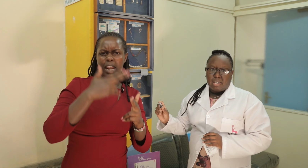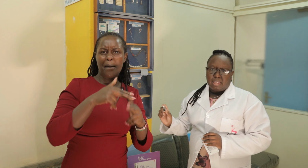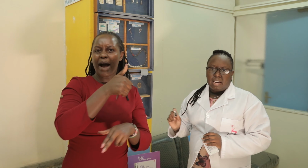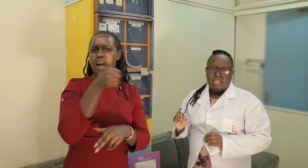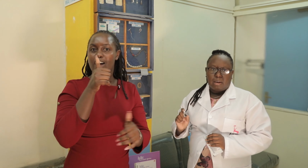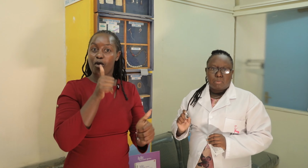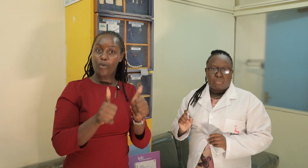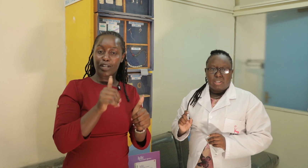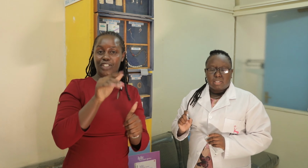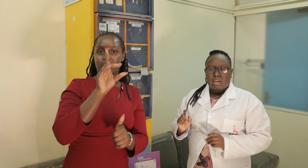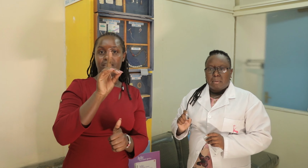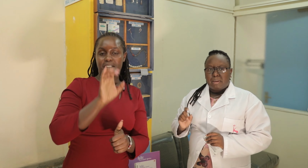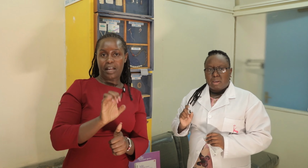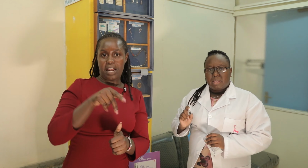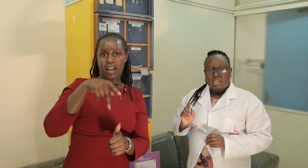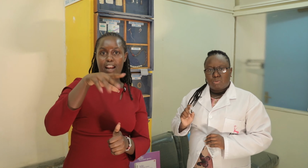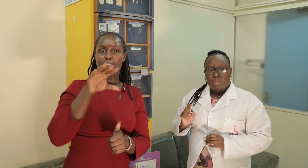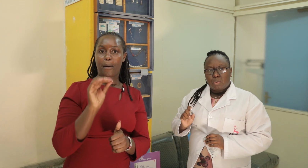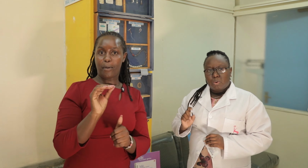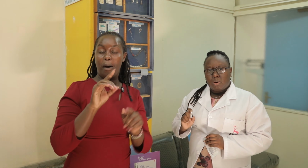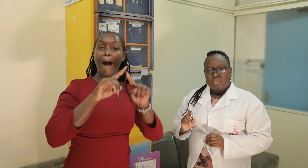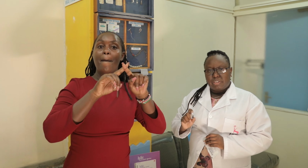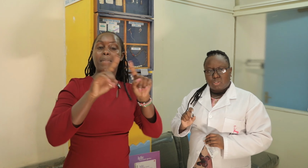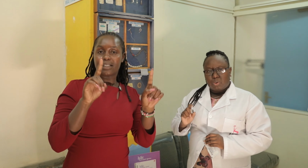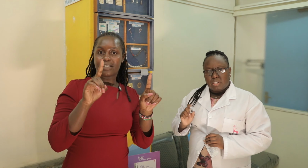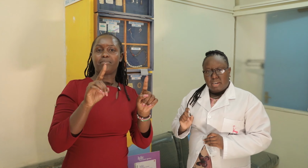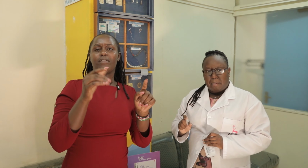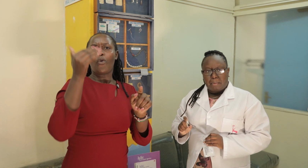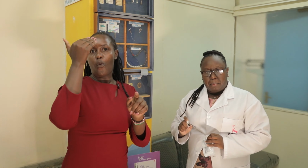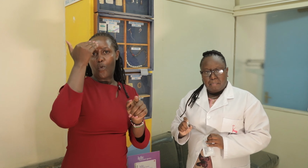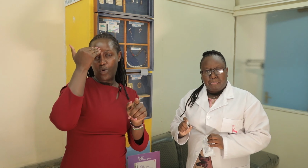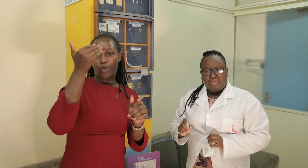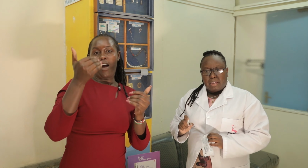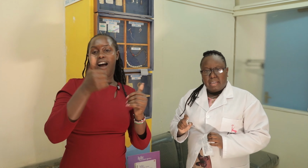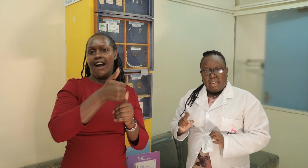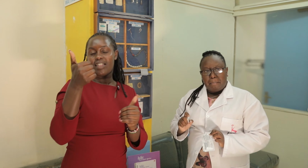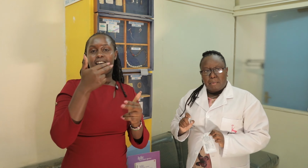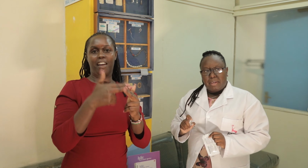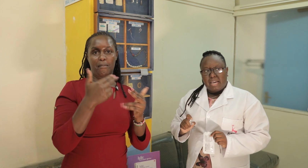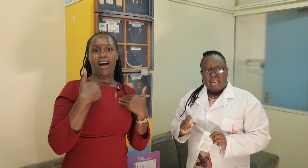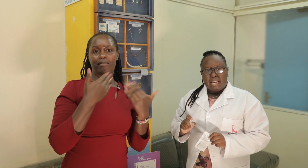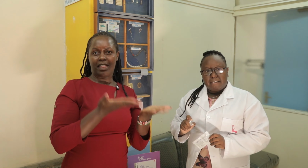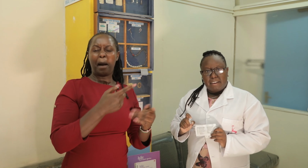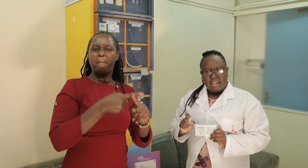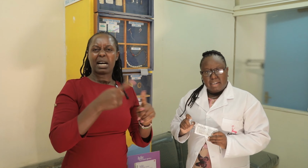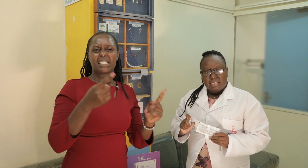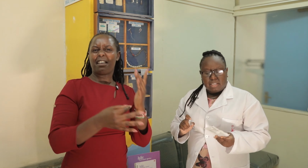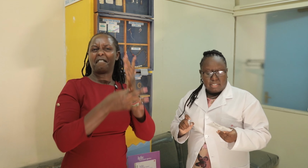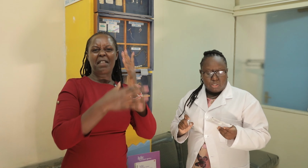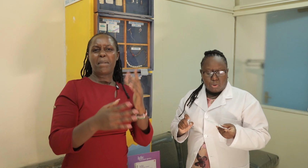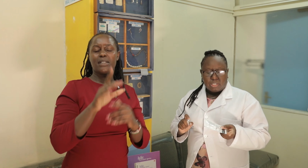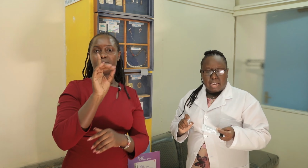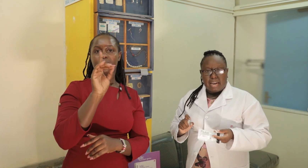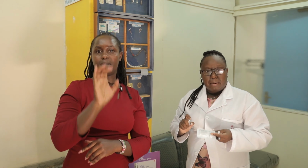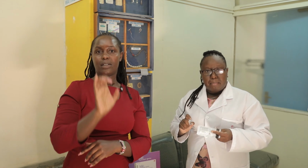have other types of it. But the one that we know of is called Depo. And Depo has another variant that is